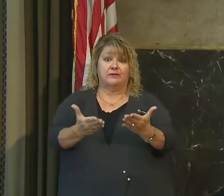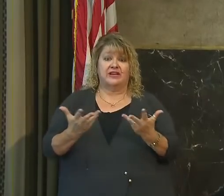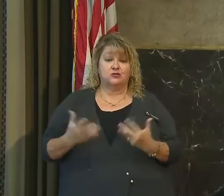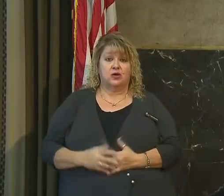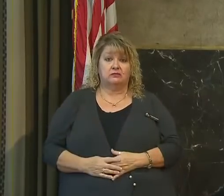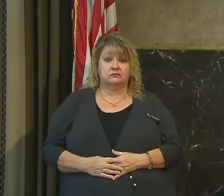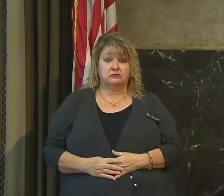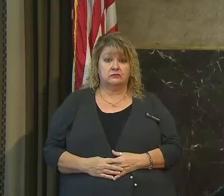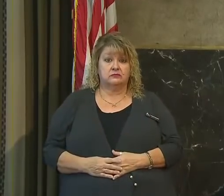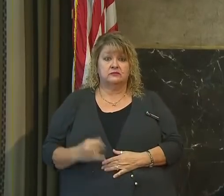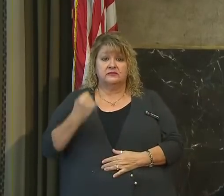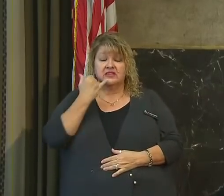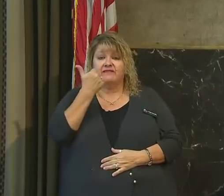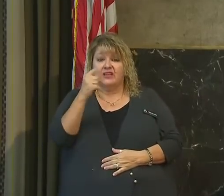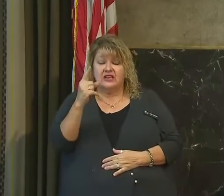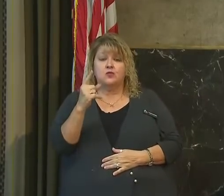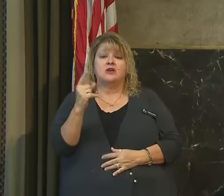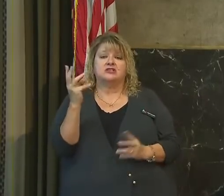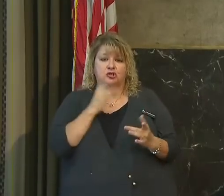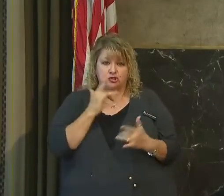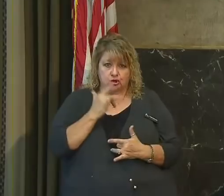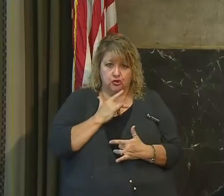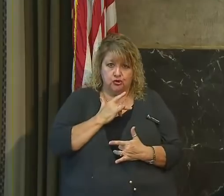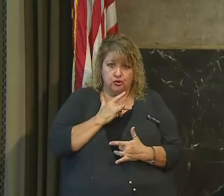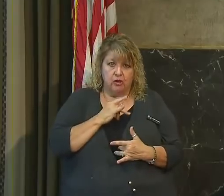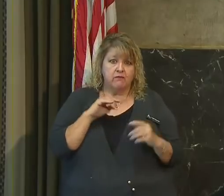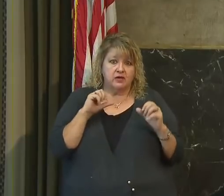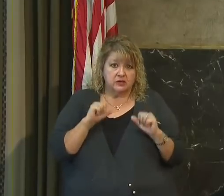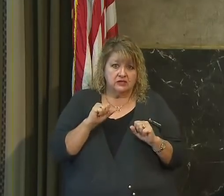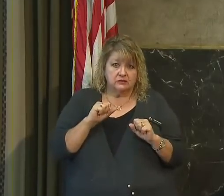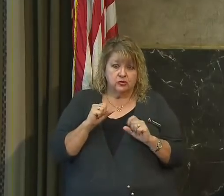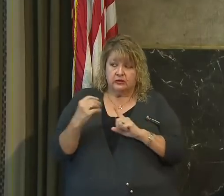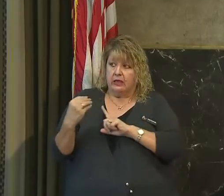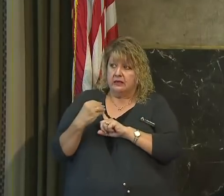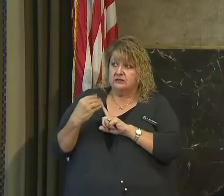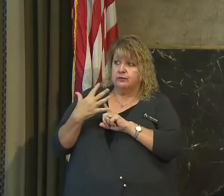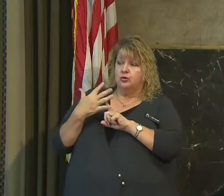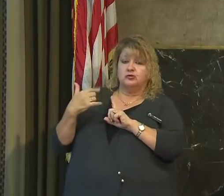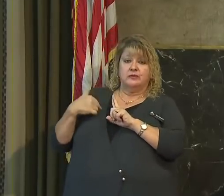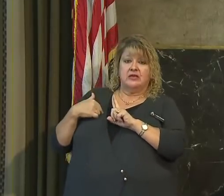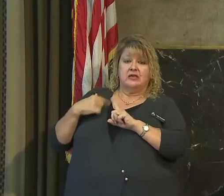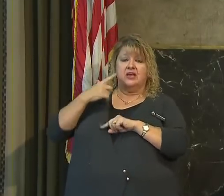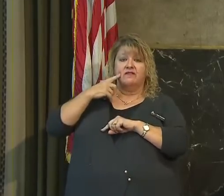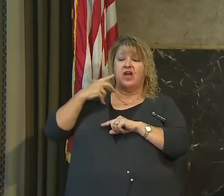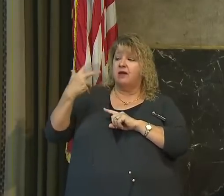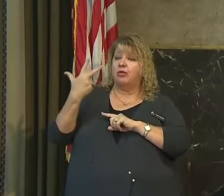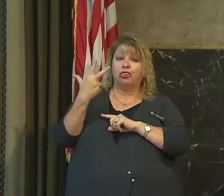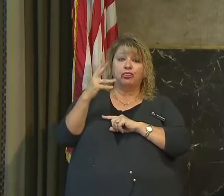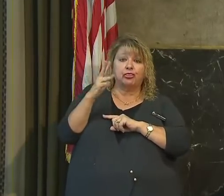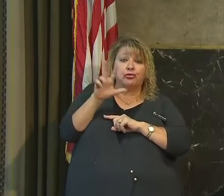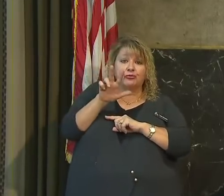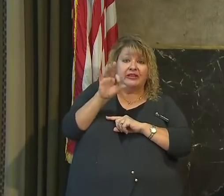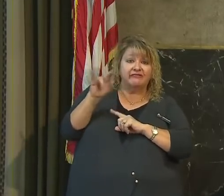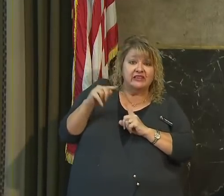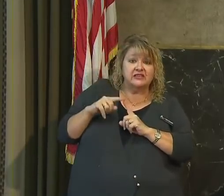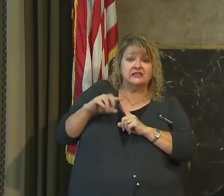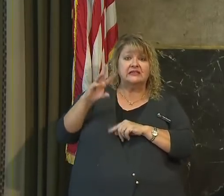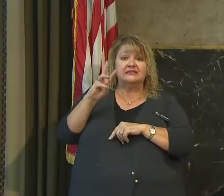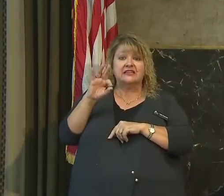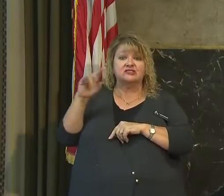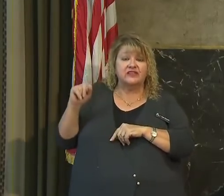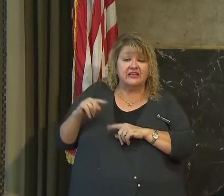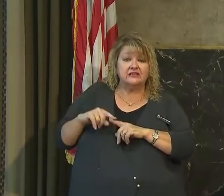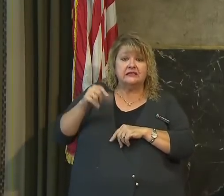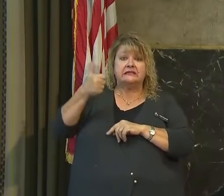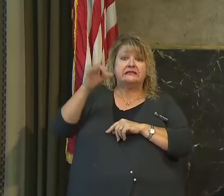is if anyone is concerned that they were potentially exposed, whether they were 3 feet from someone, 6 feet or 10 feet, whether they were